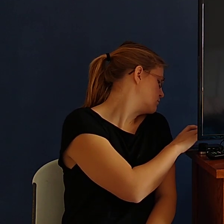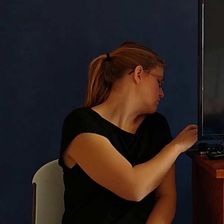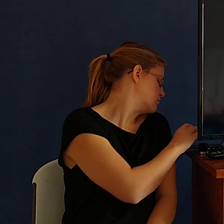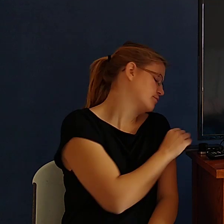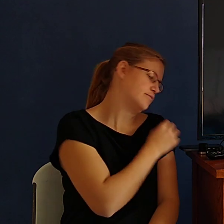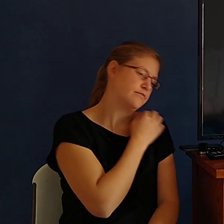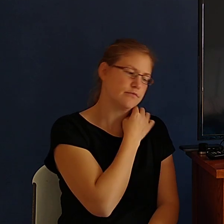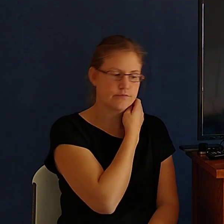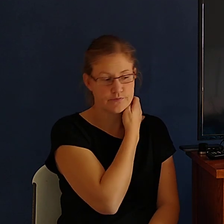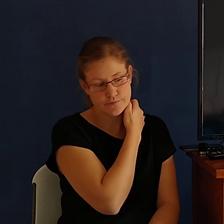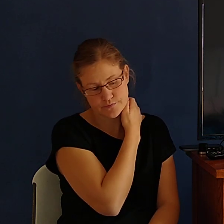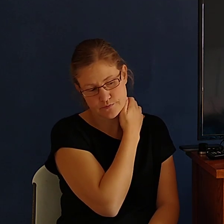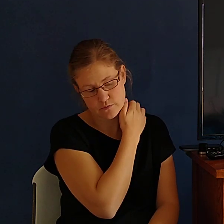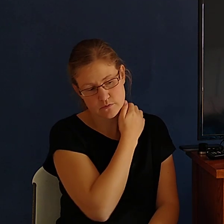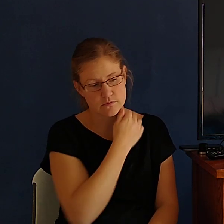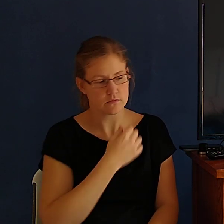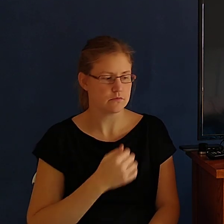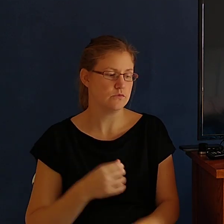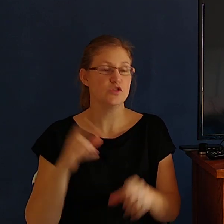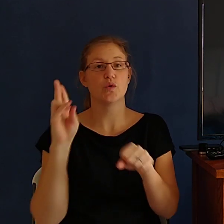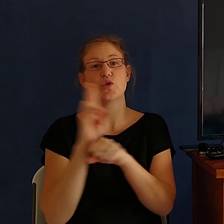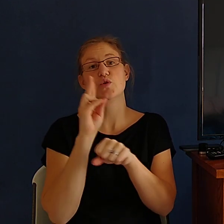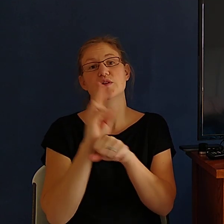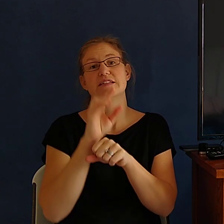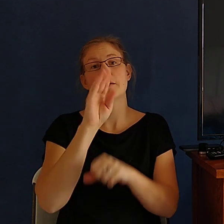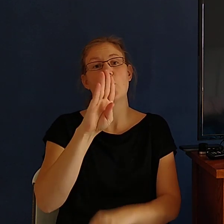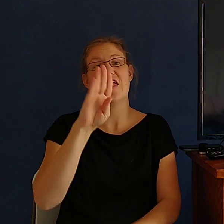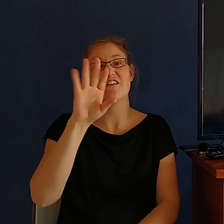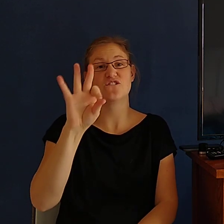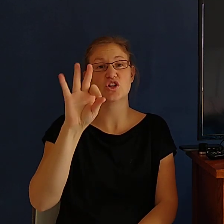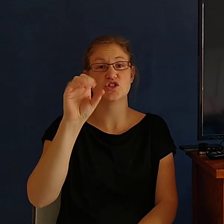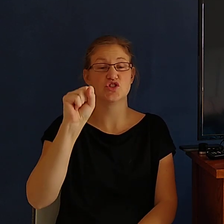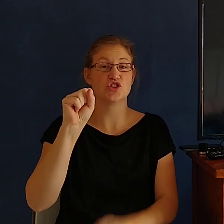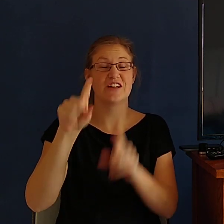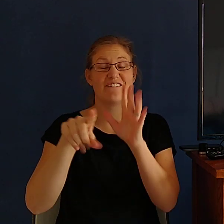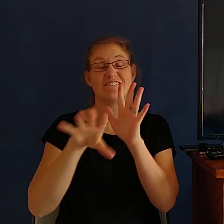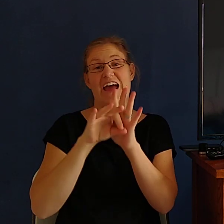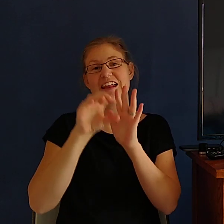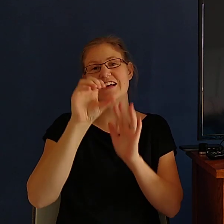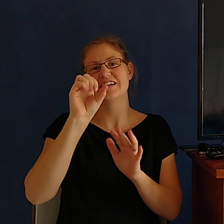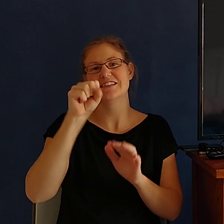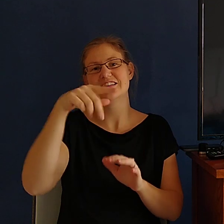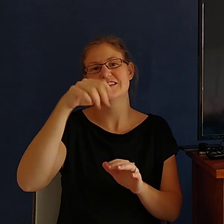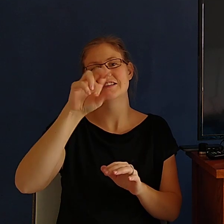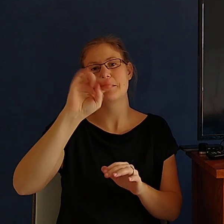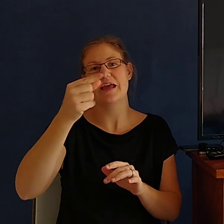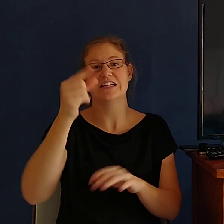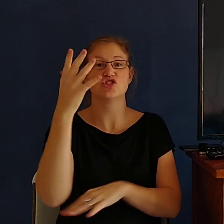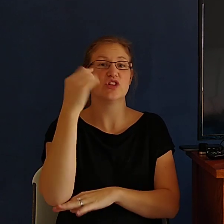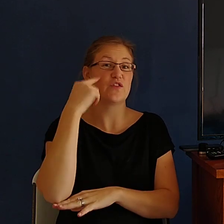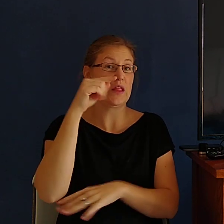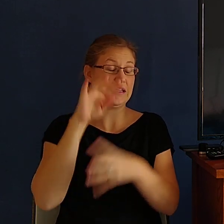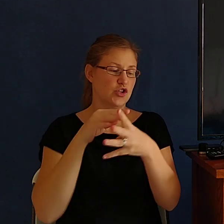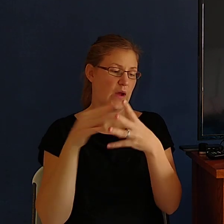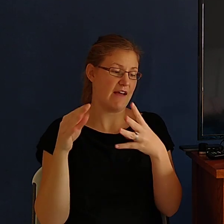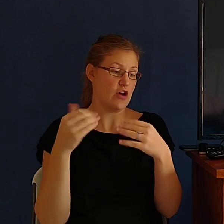Okay, so use breadth first search to find a spanning tree for this graph. We have this graph,